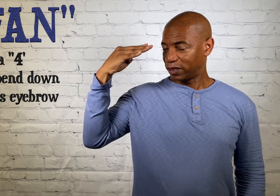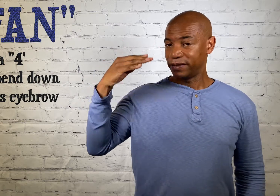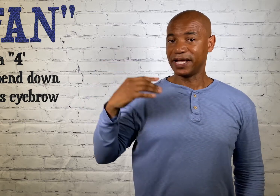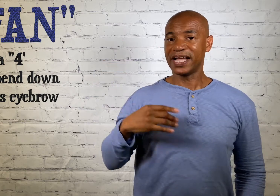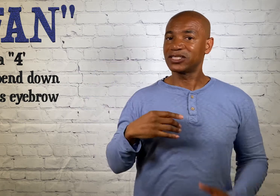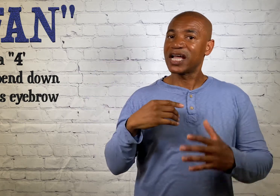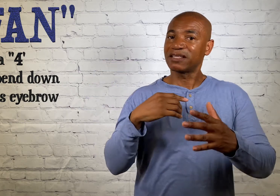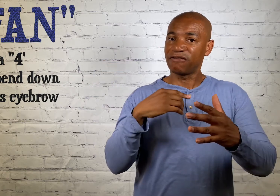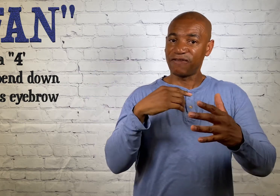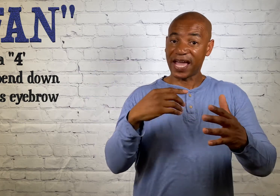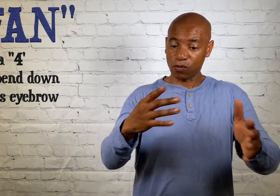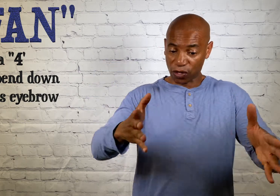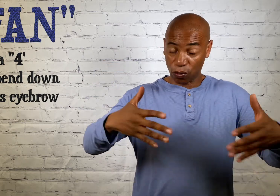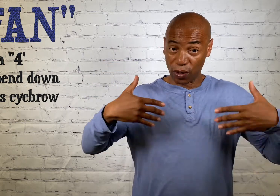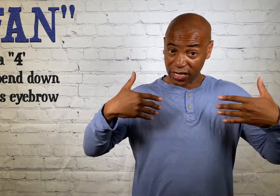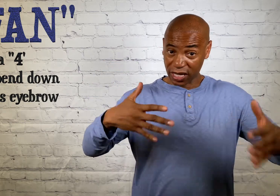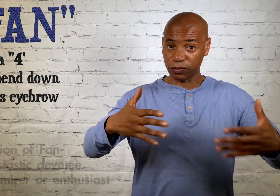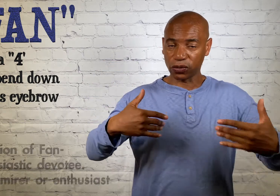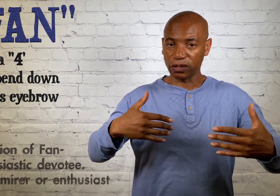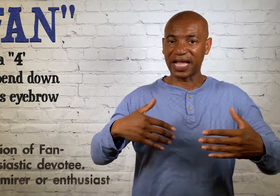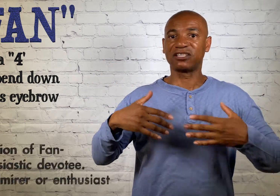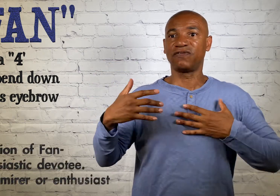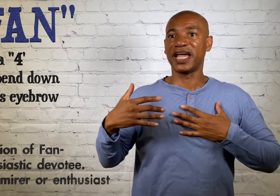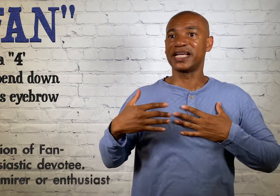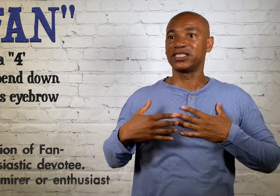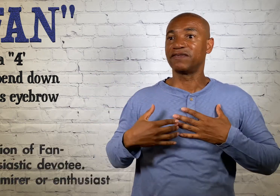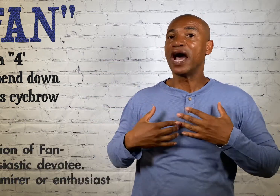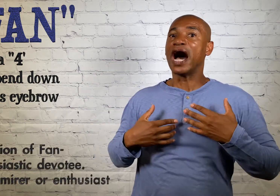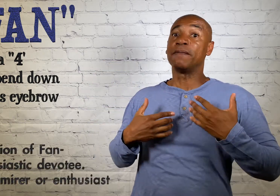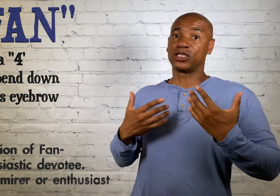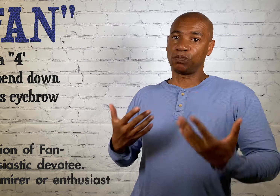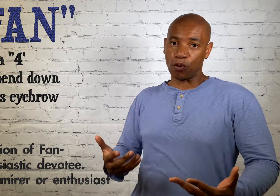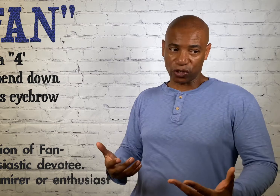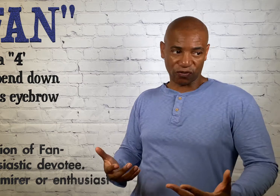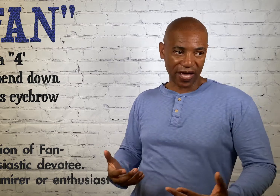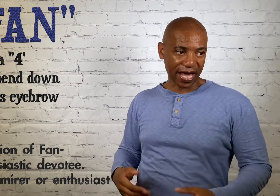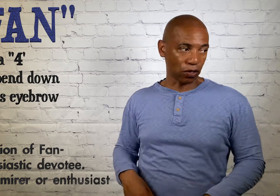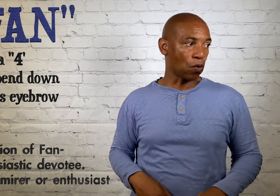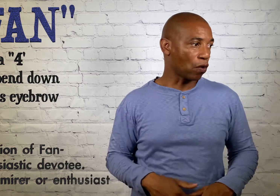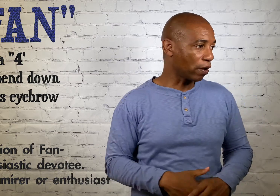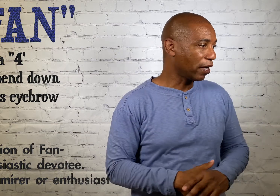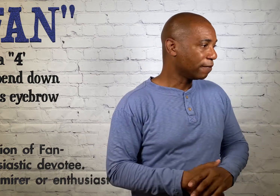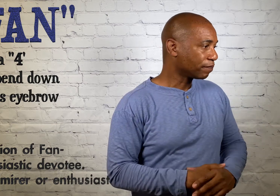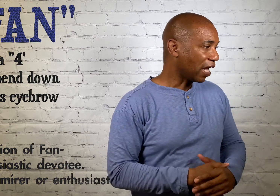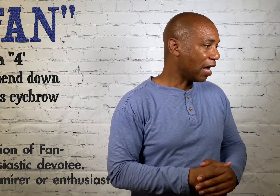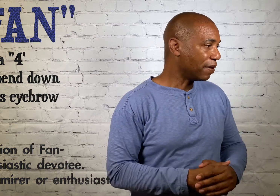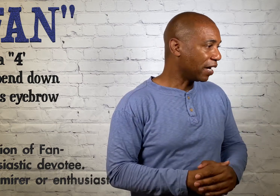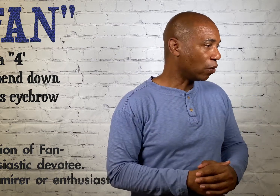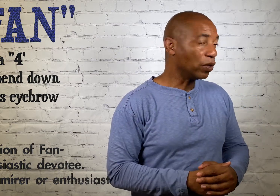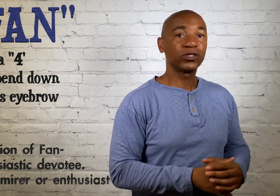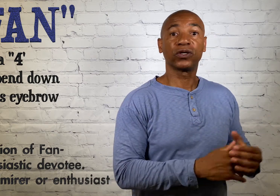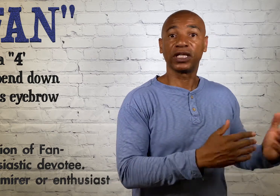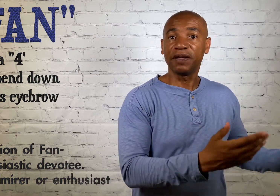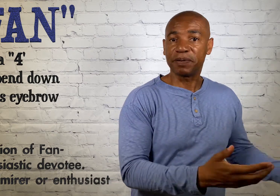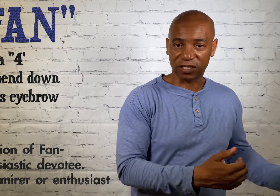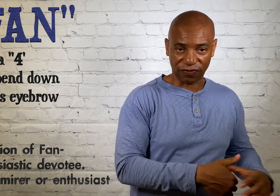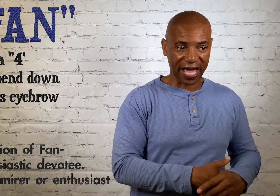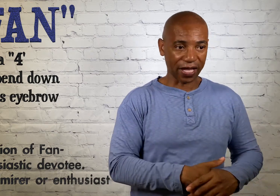Now that's not the fan where the wind comes on you. That's fan as if I'm a sports fan, or I'm a Winter Olympics fan,